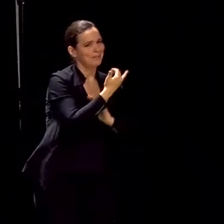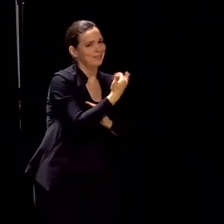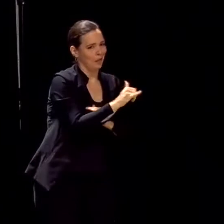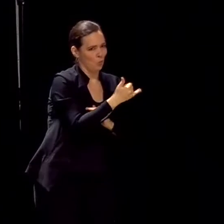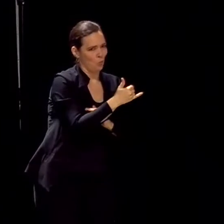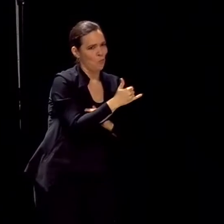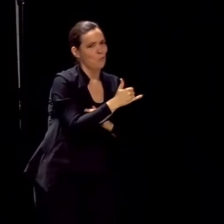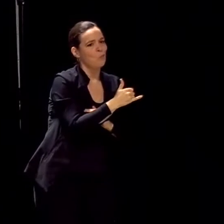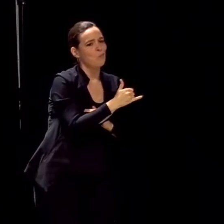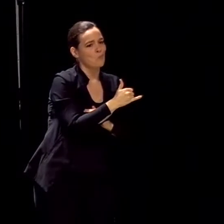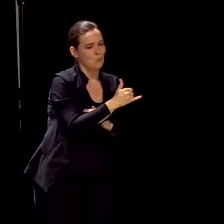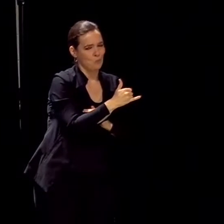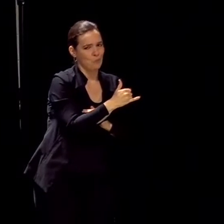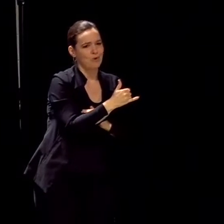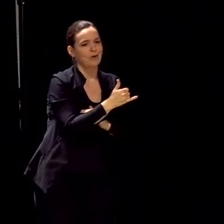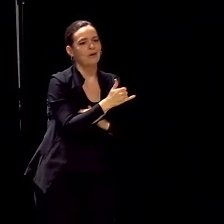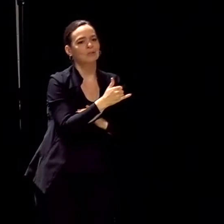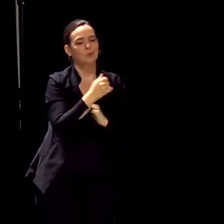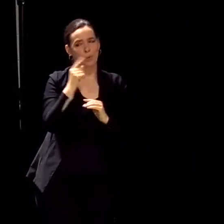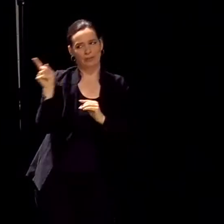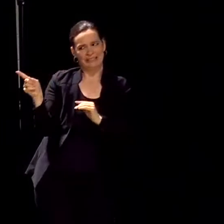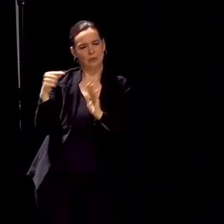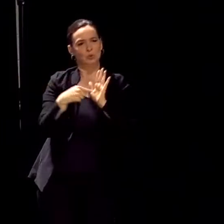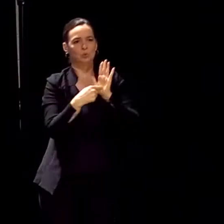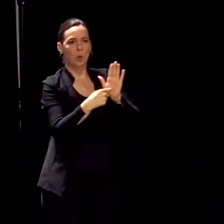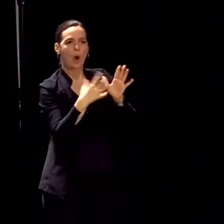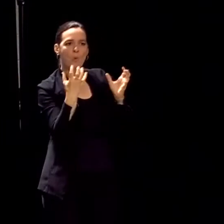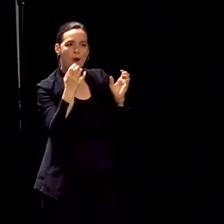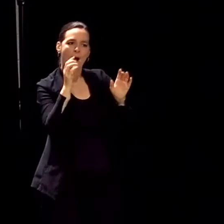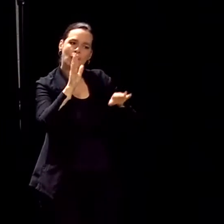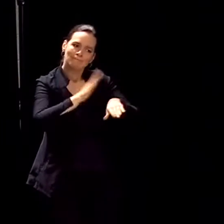clarity. I think this will hopefully let the community